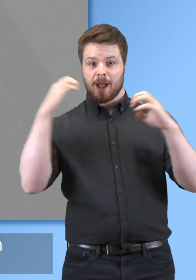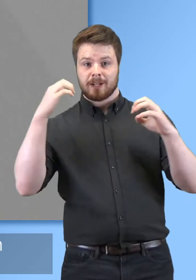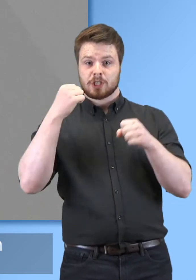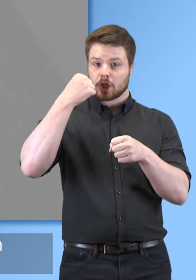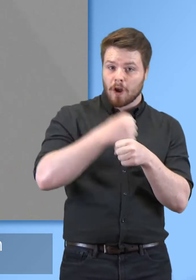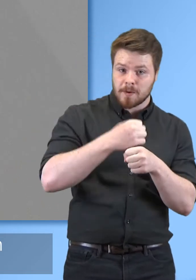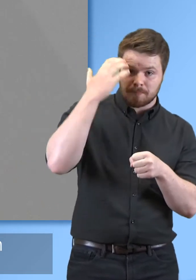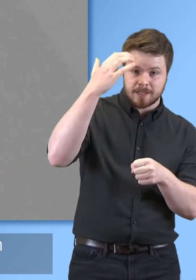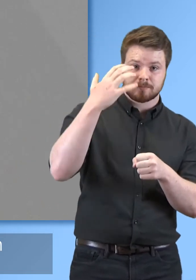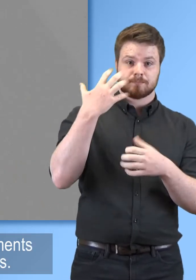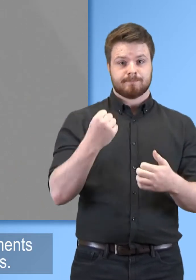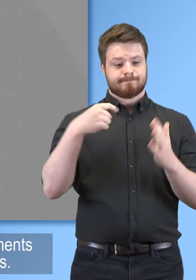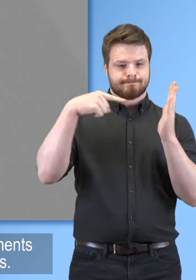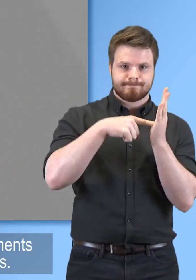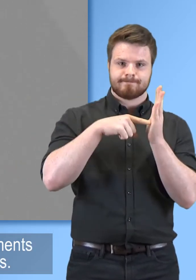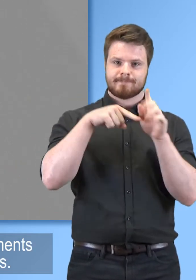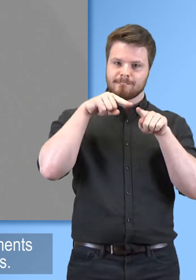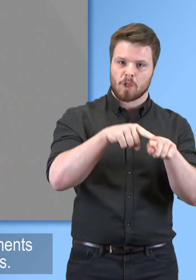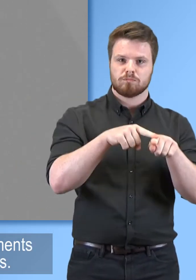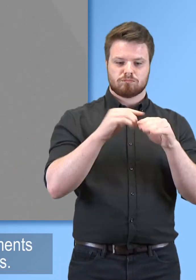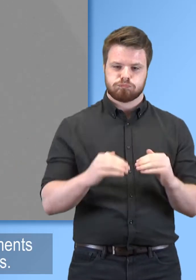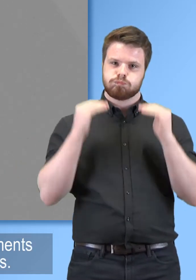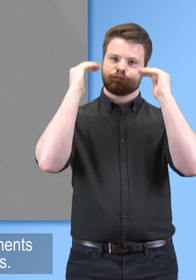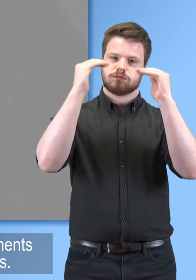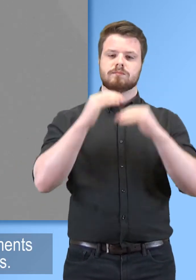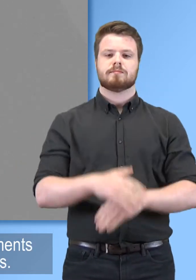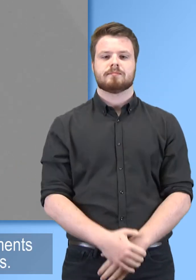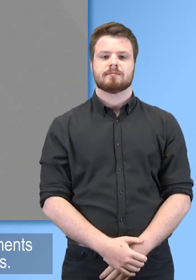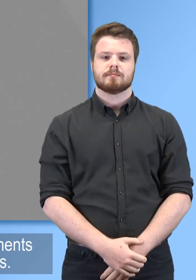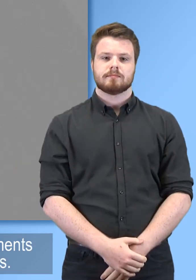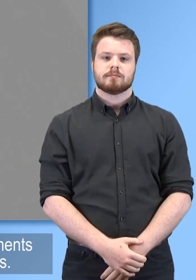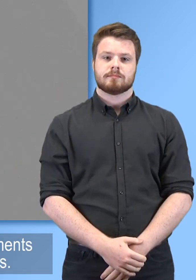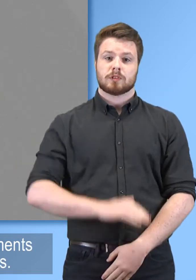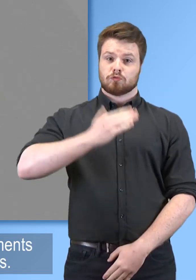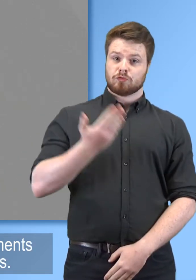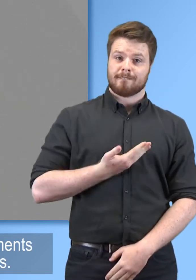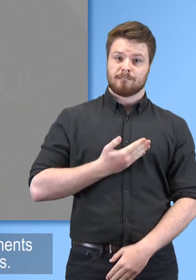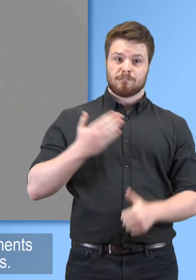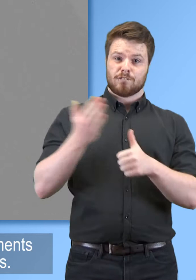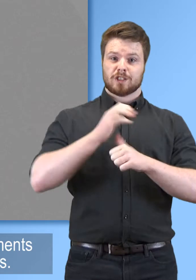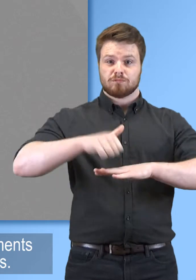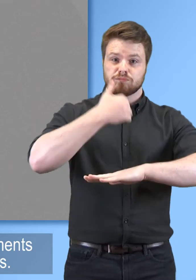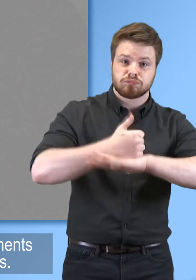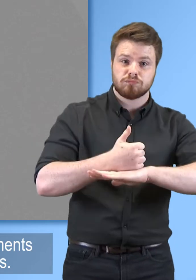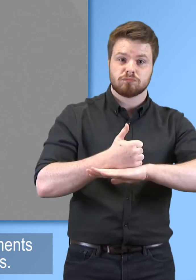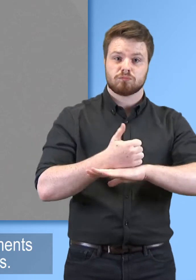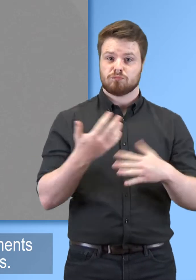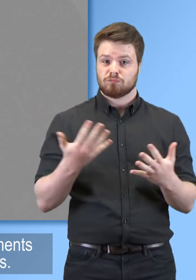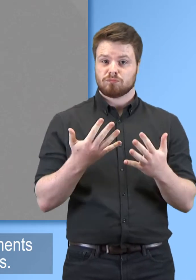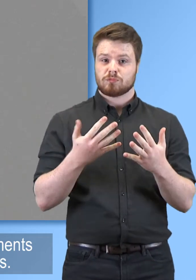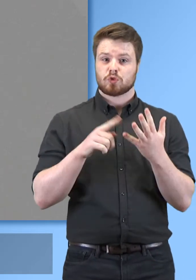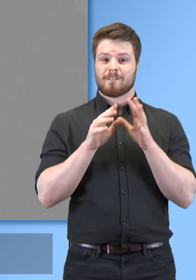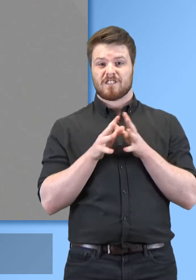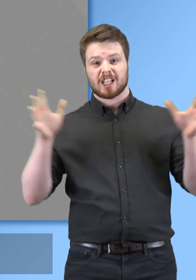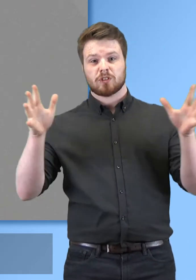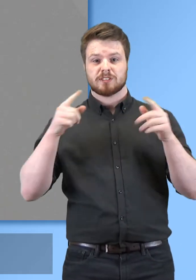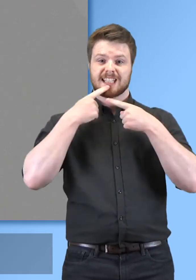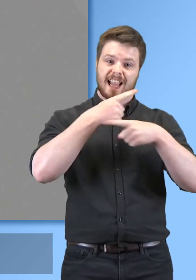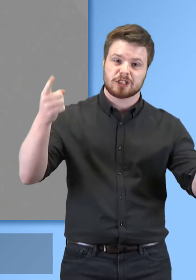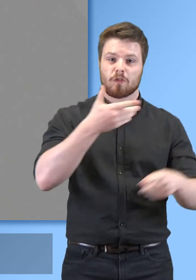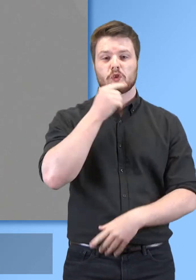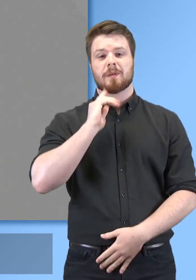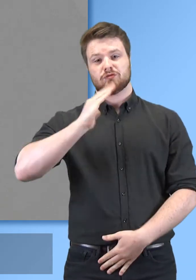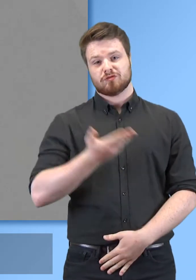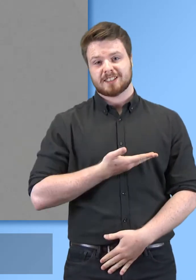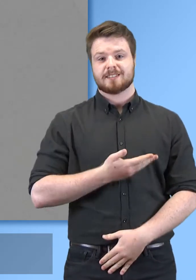human rights laws. The UK and Scottish parliaments and governments have an obligation to follow these standards. The right was